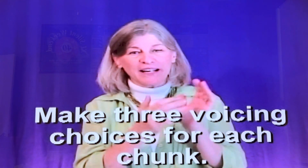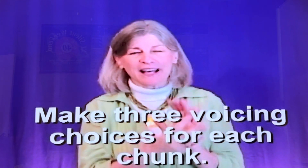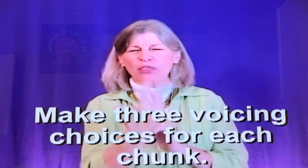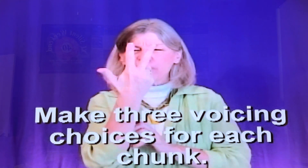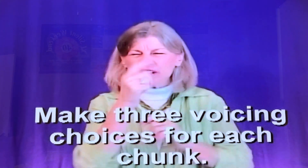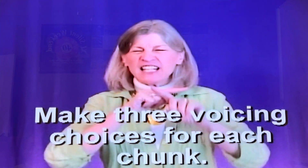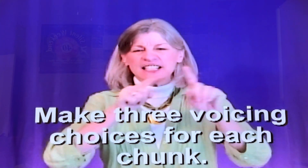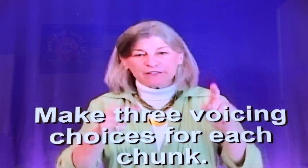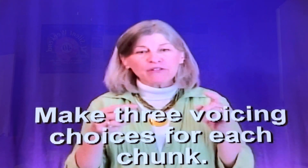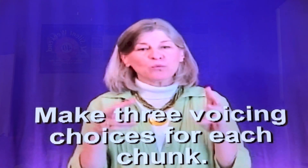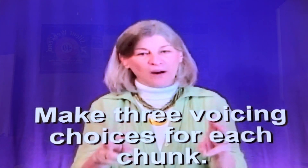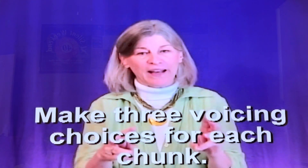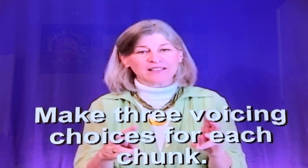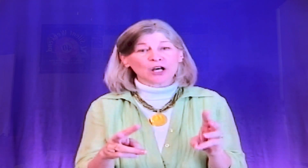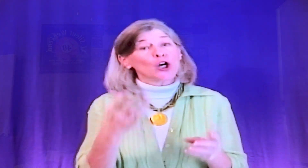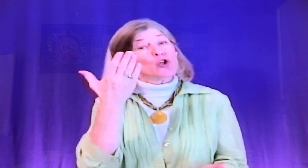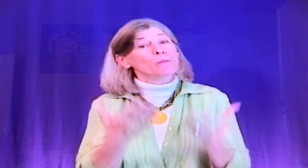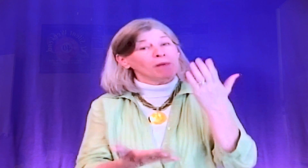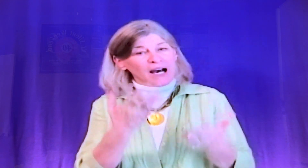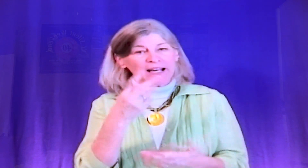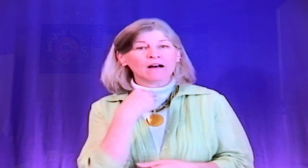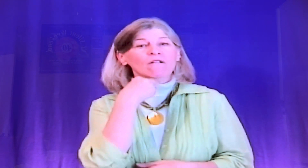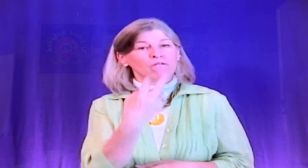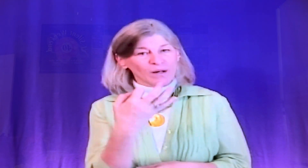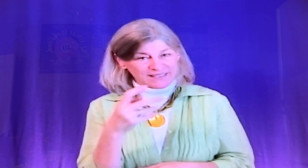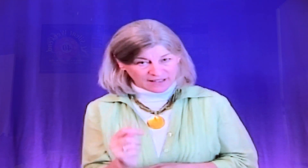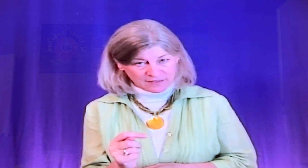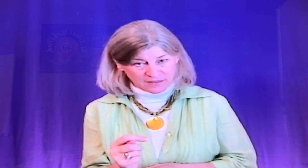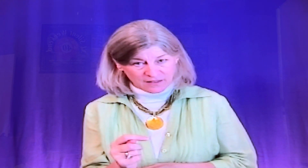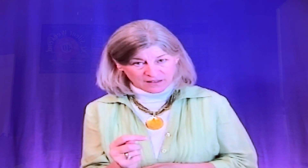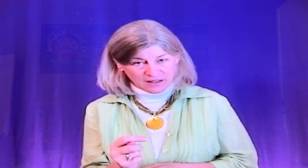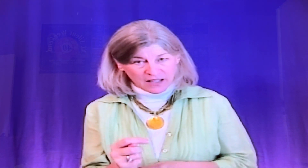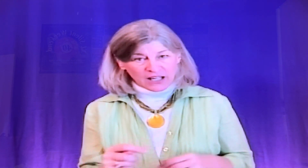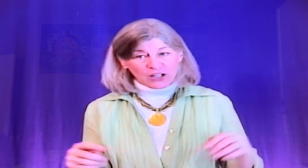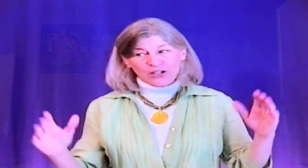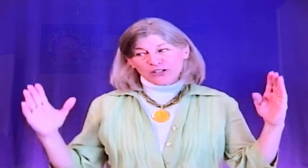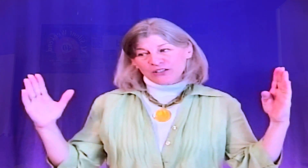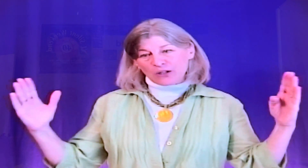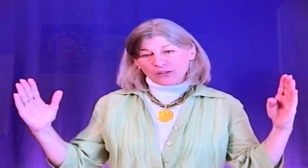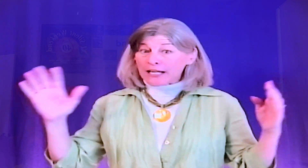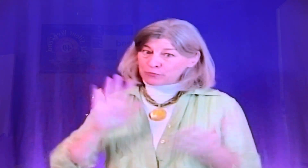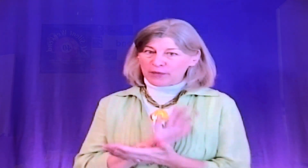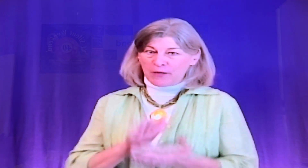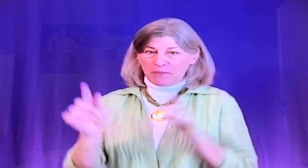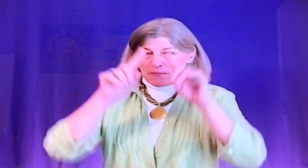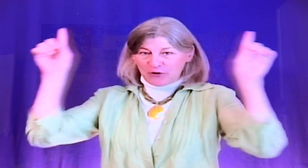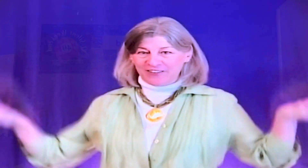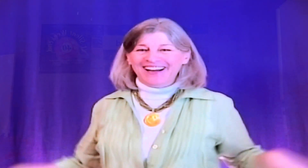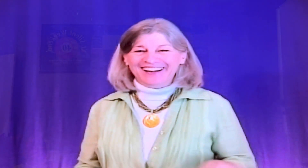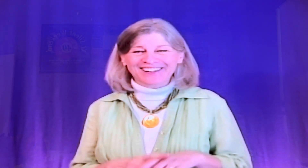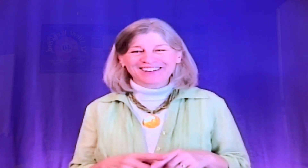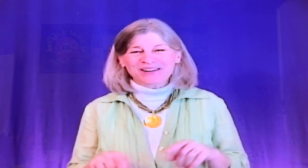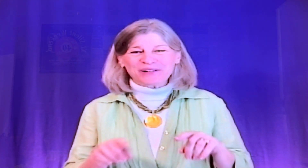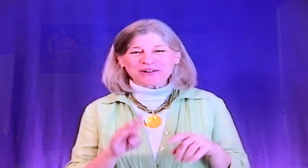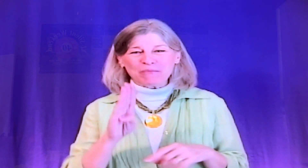down 3 different ways you might voice it. So it takes pretty big paper or a